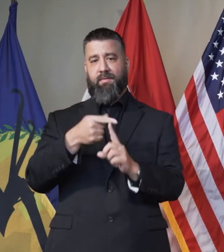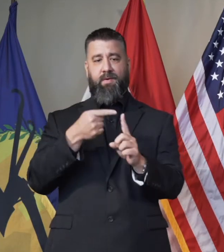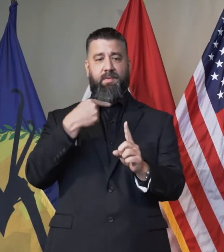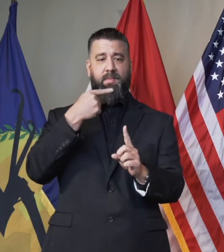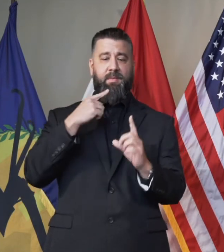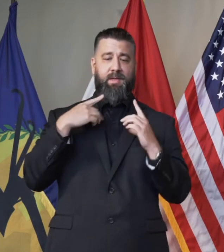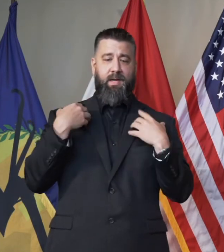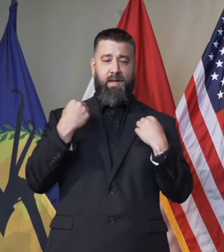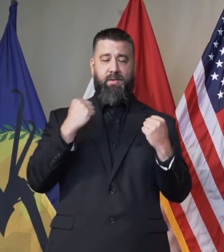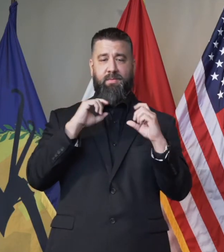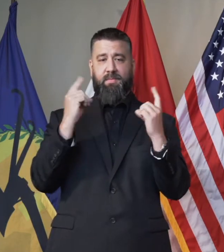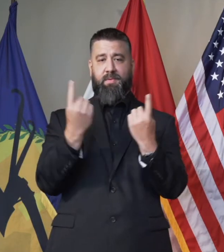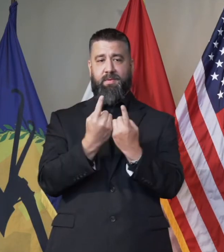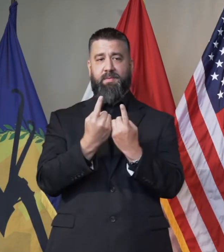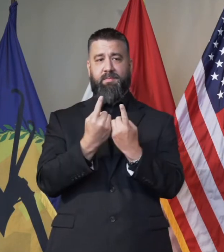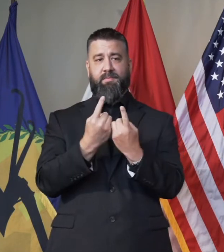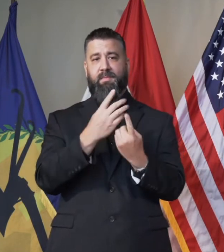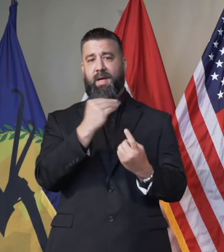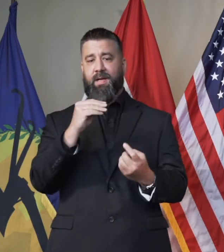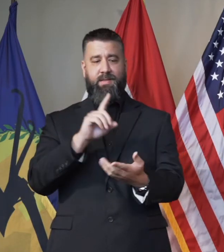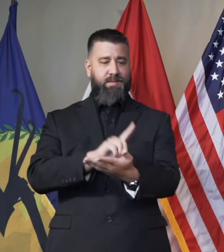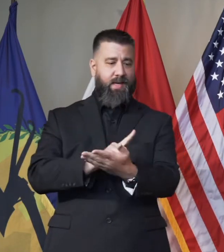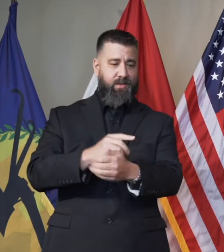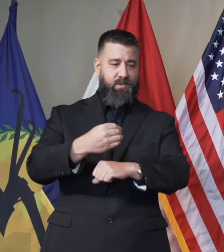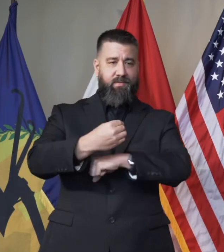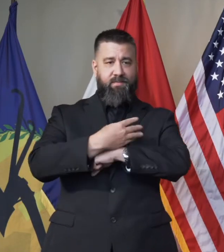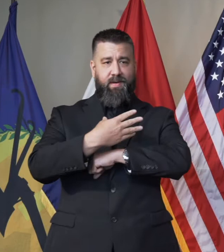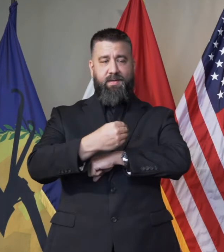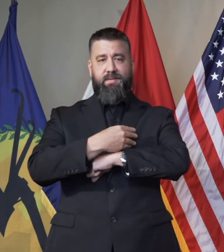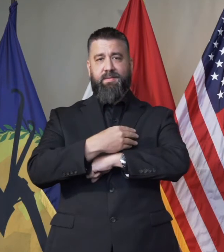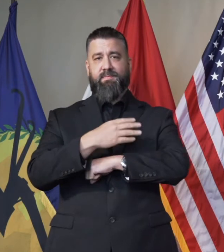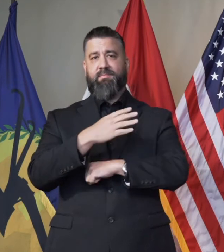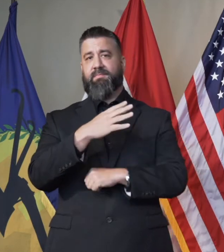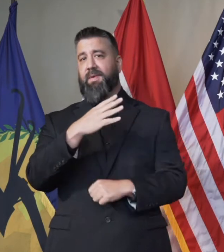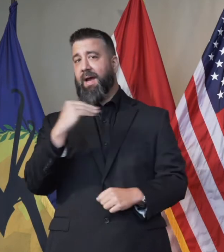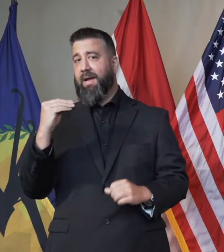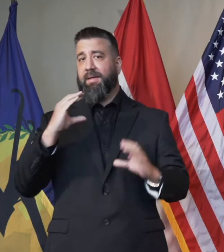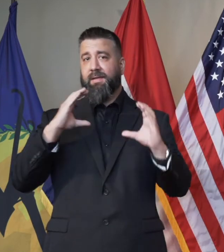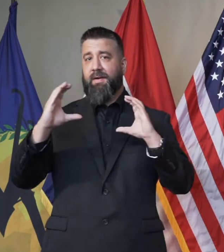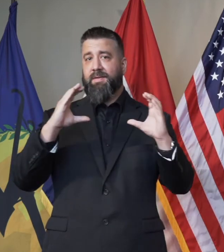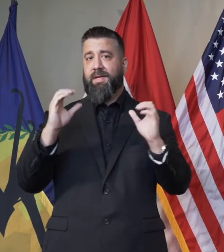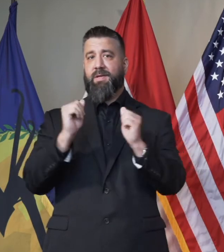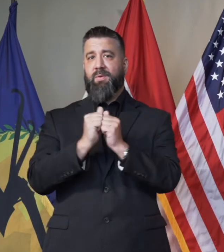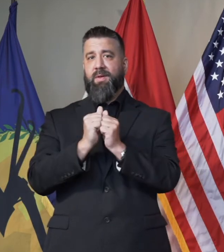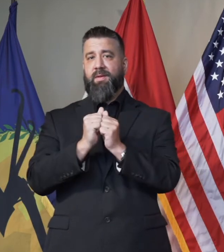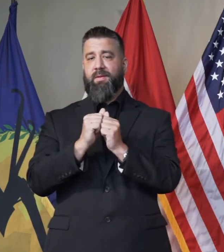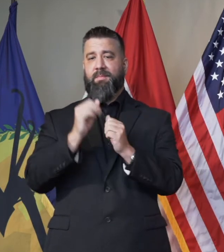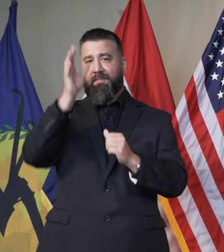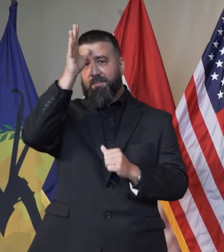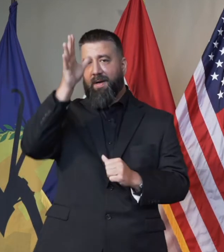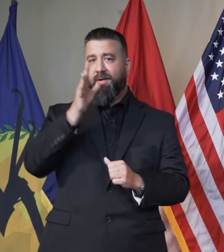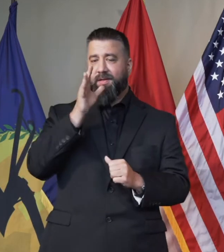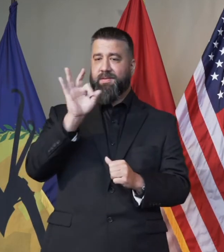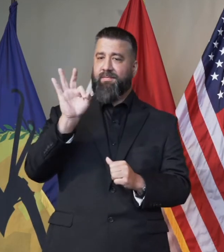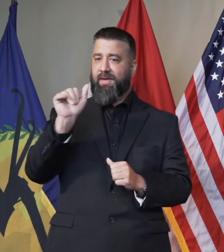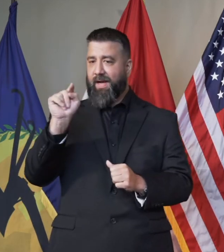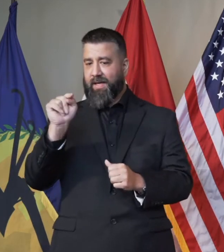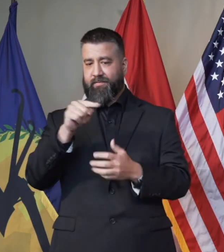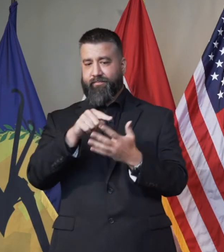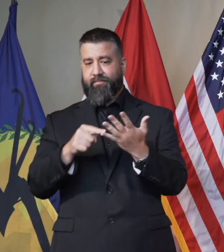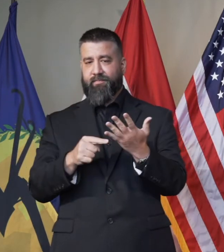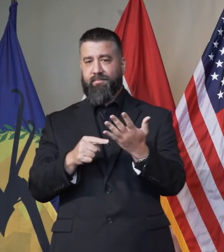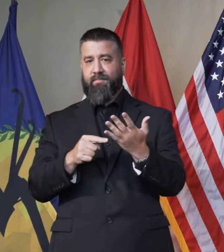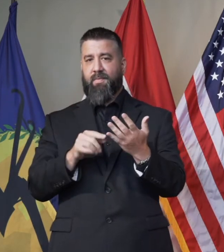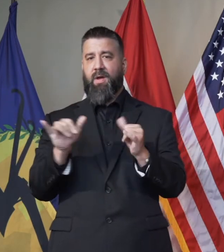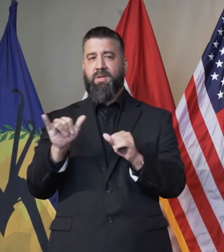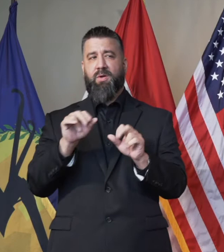department, have been the advice of medical experts and conversations with our stakeholders and observations of best